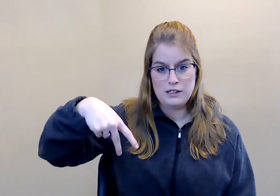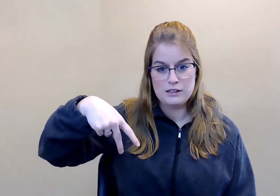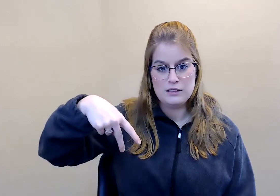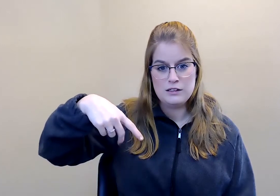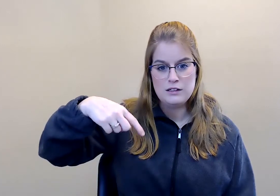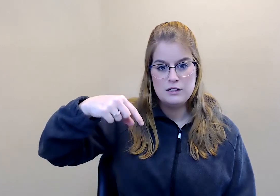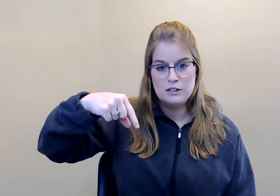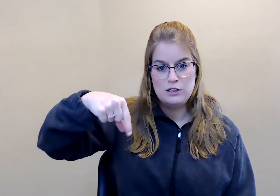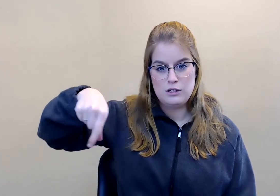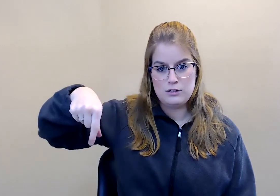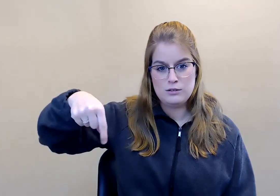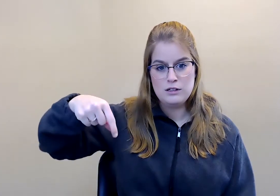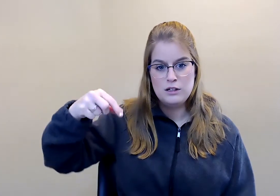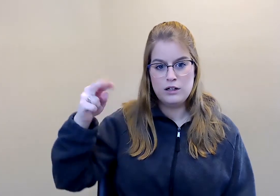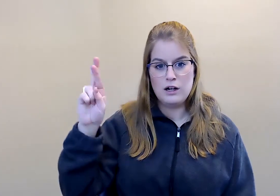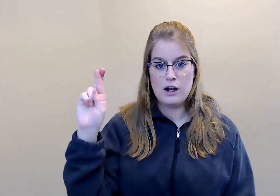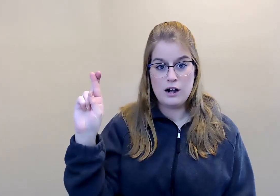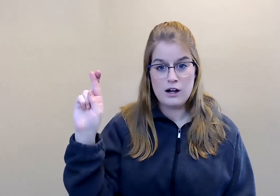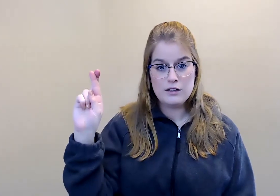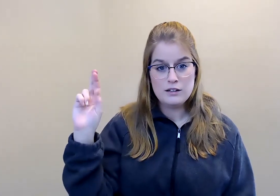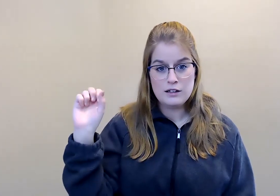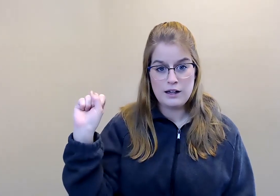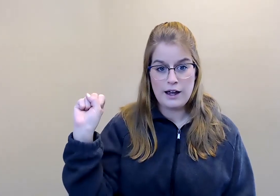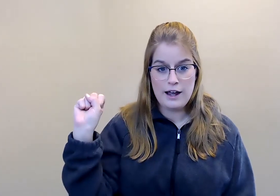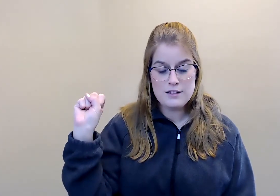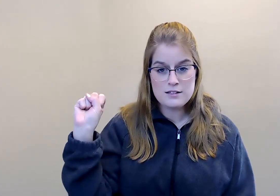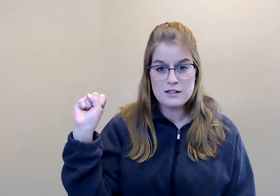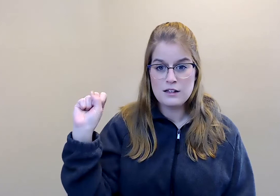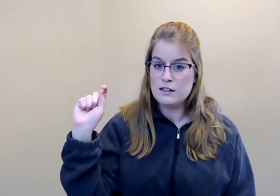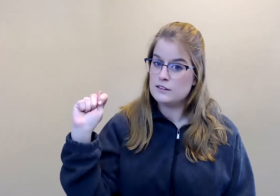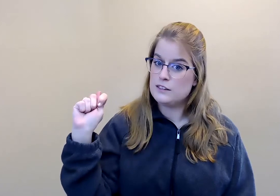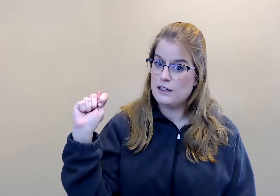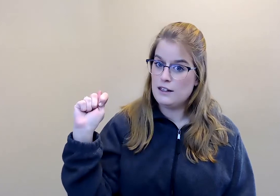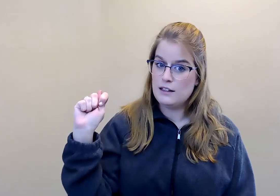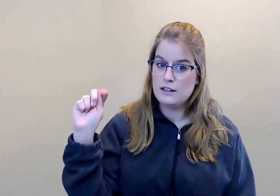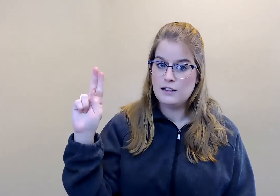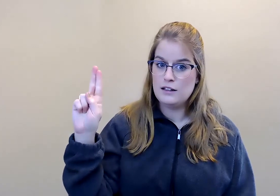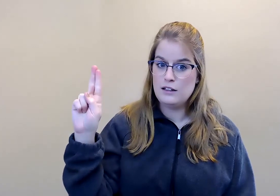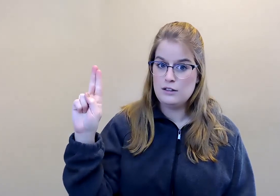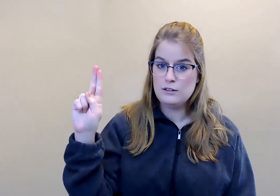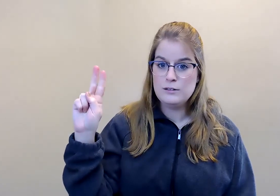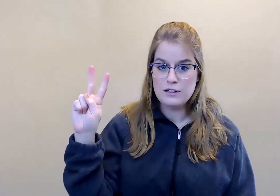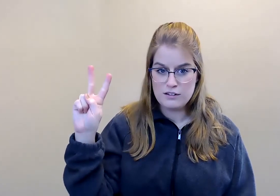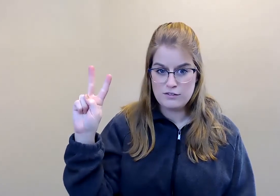T. Q R S T U